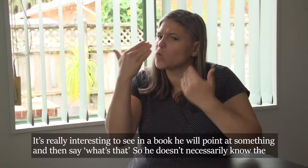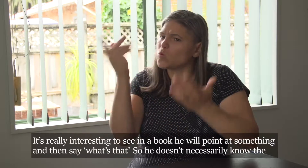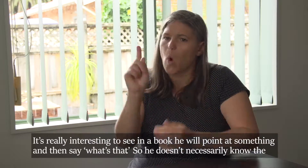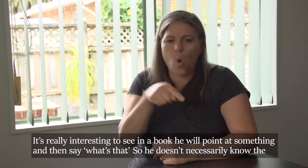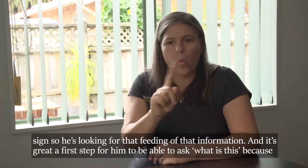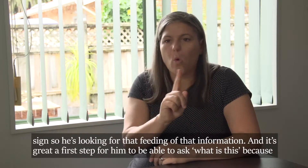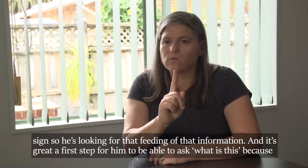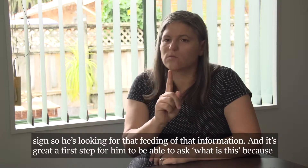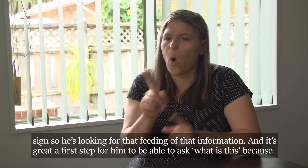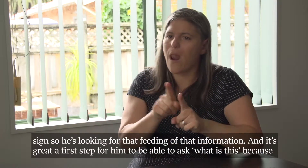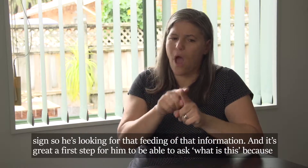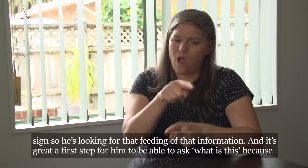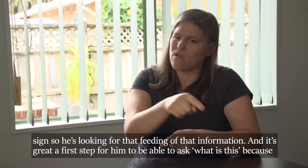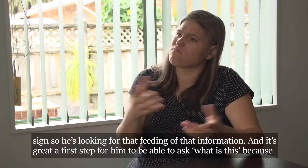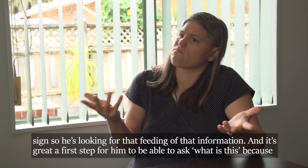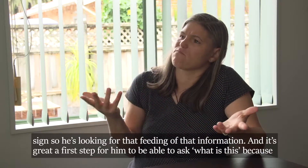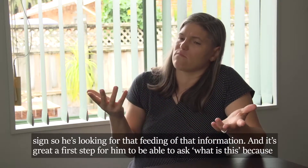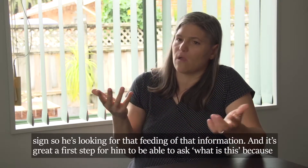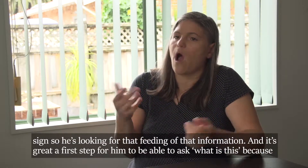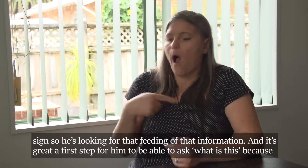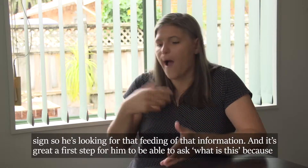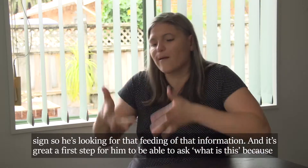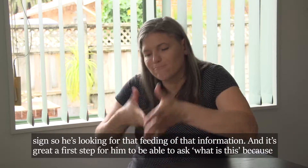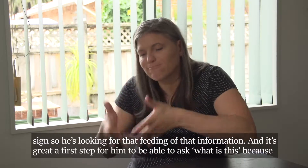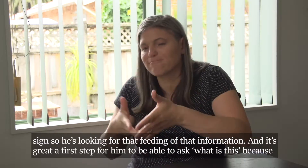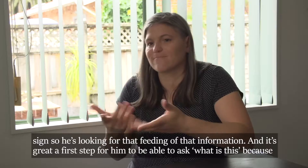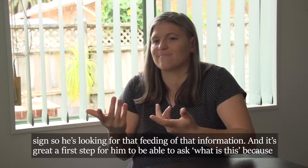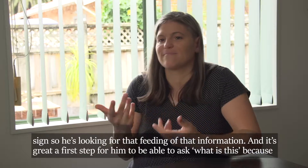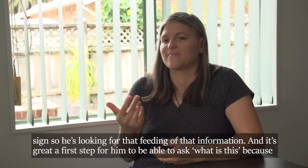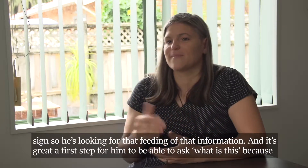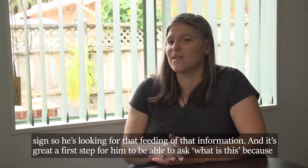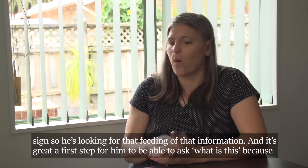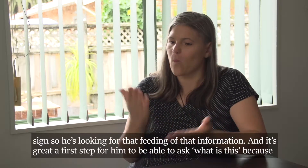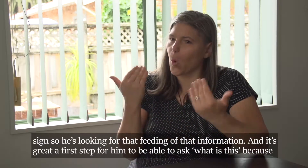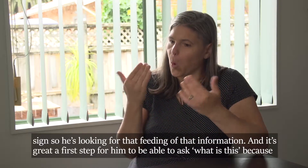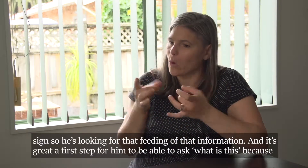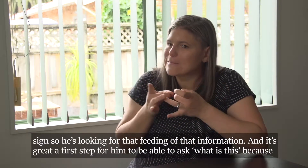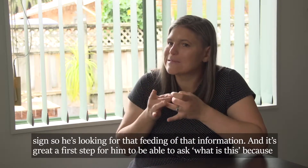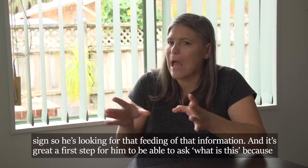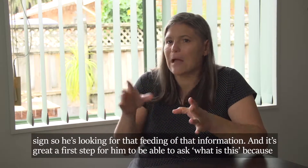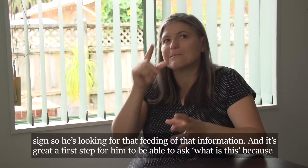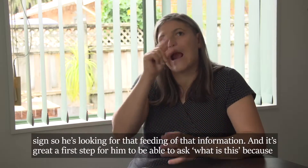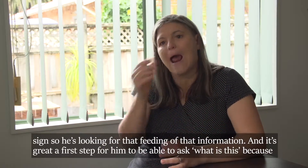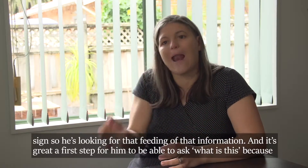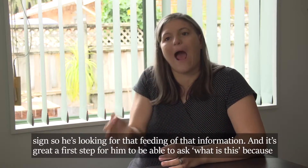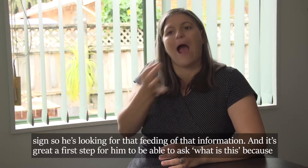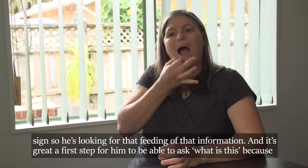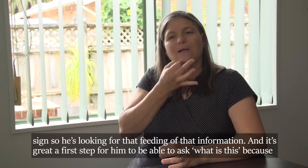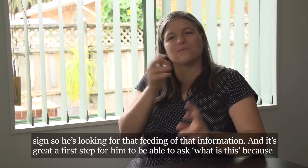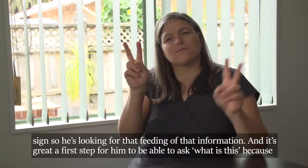necessarily know the sign, so he's looking for that feeding of that information. And it's great, a first step for him to be